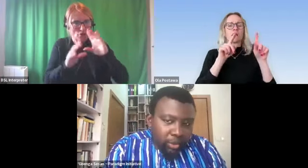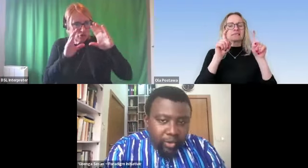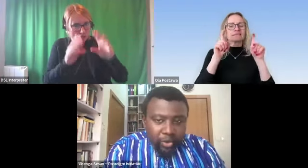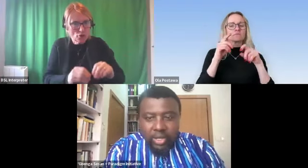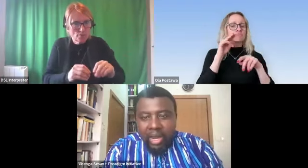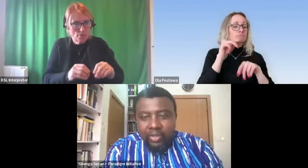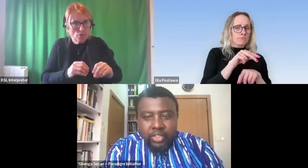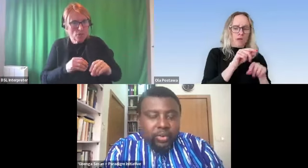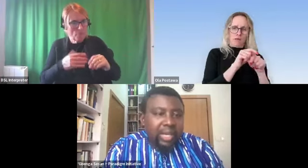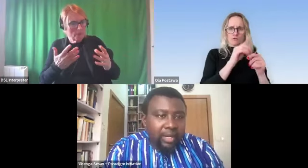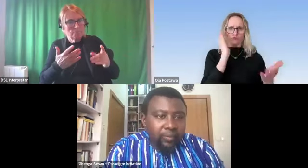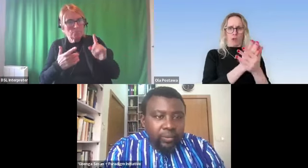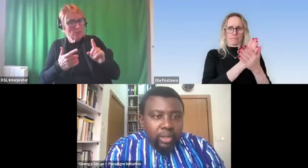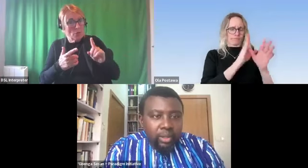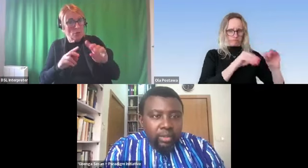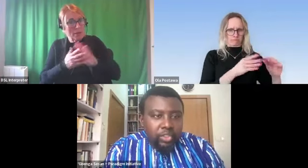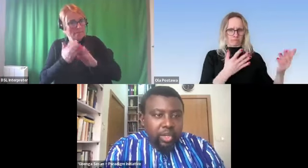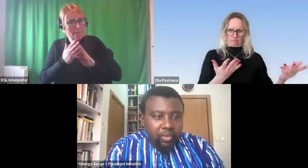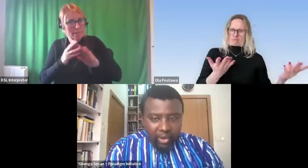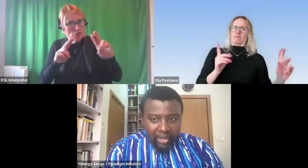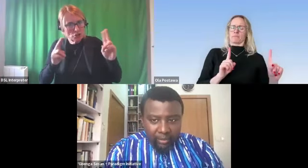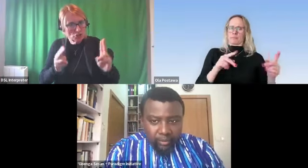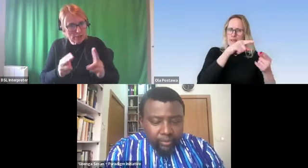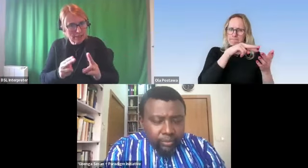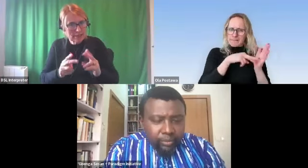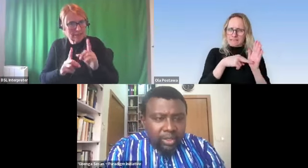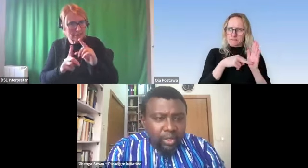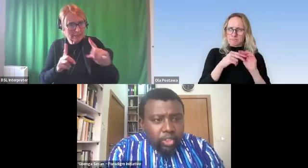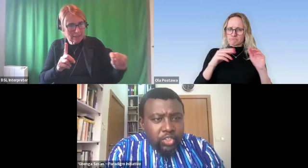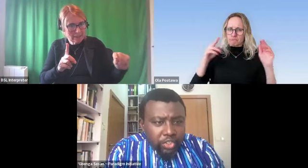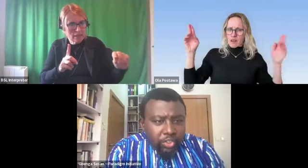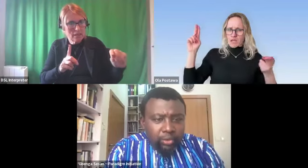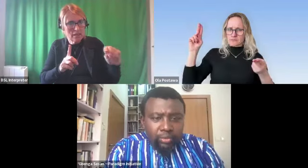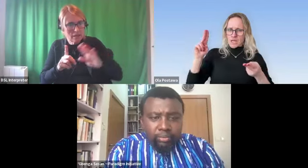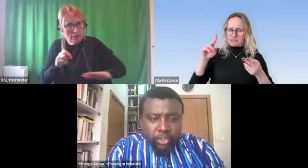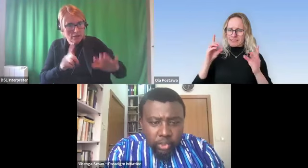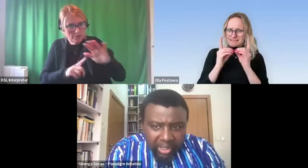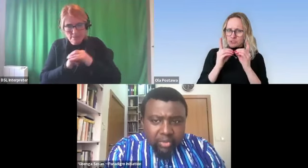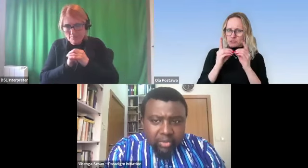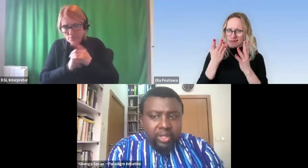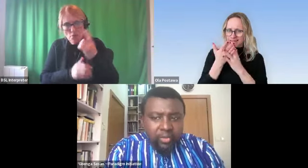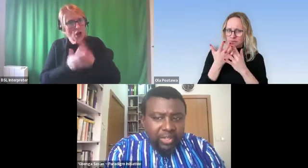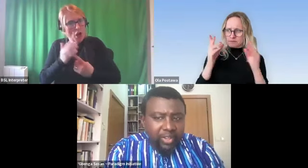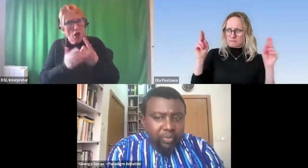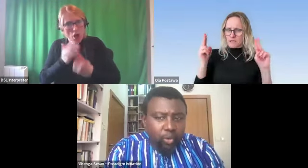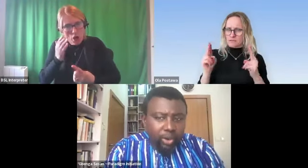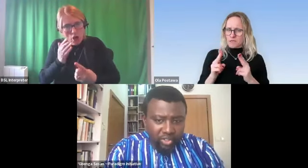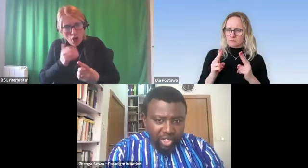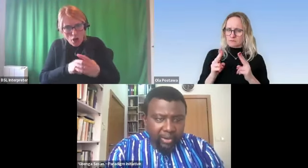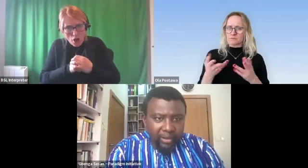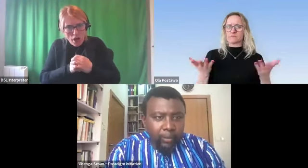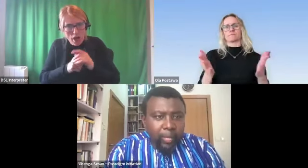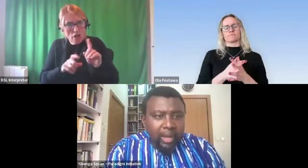We also, of course, have the shrinking digital funding, not just digital, shrinking funding for